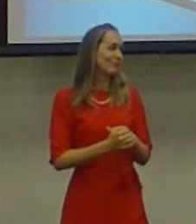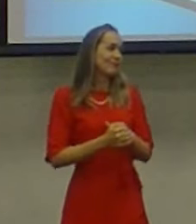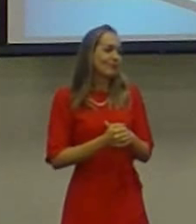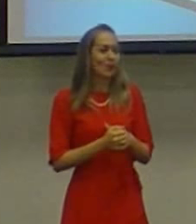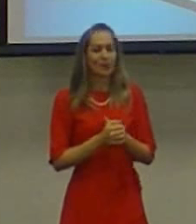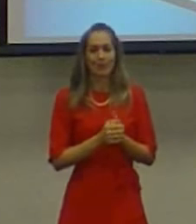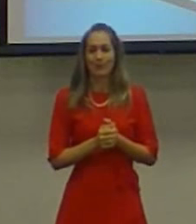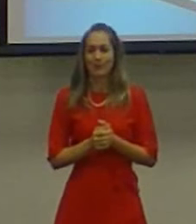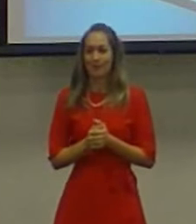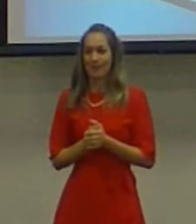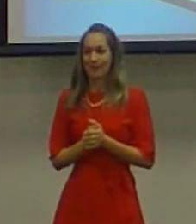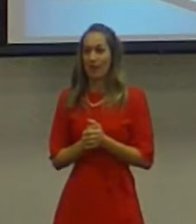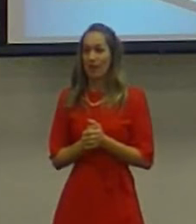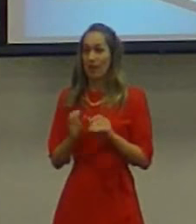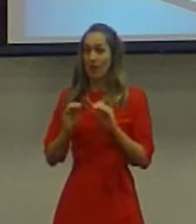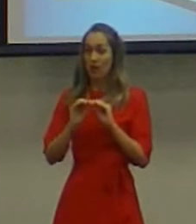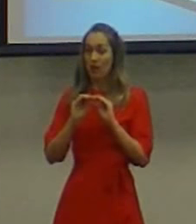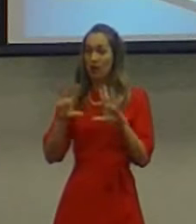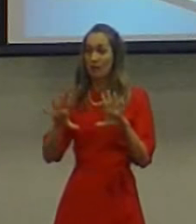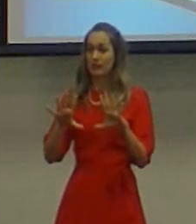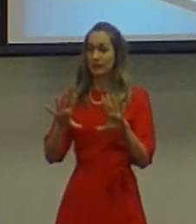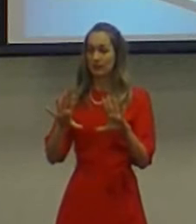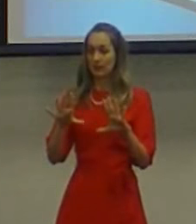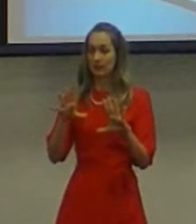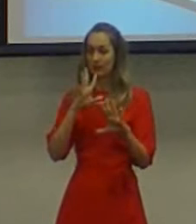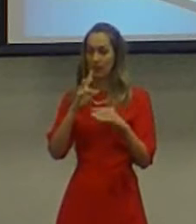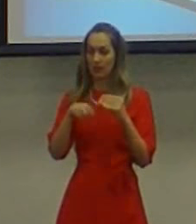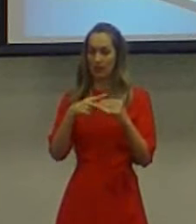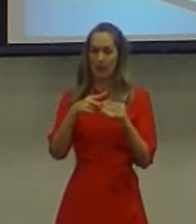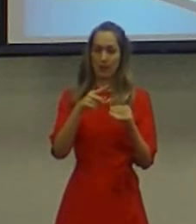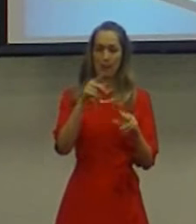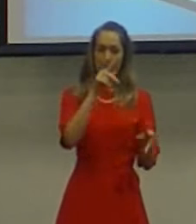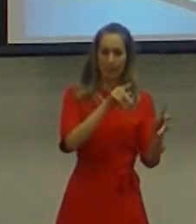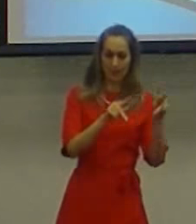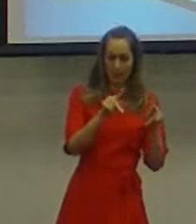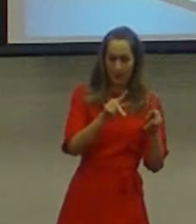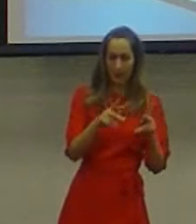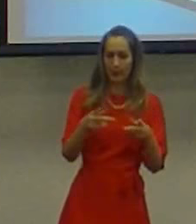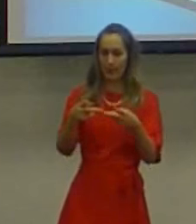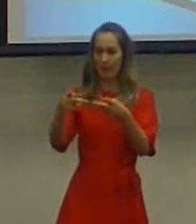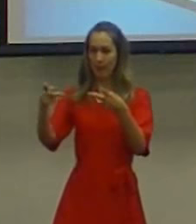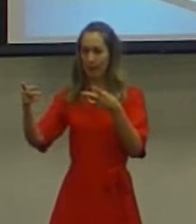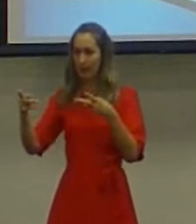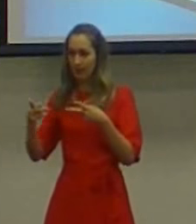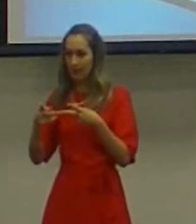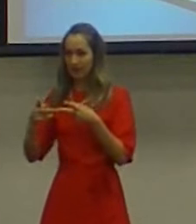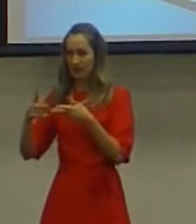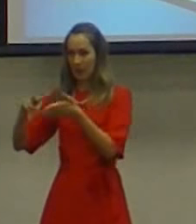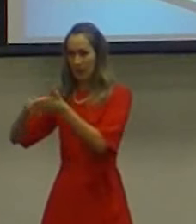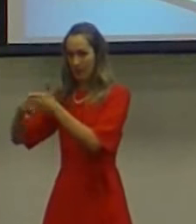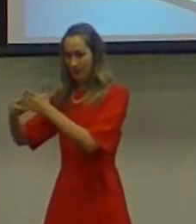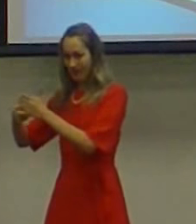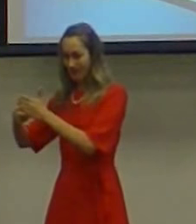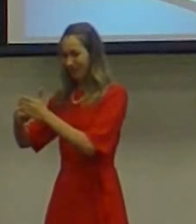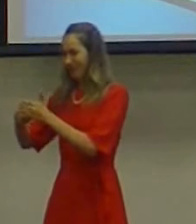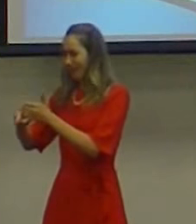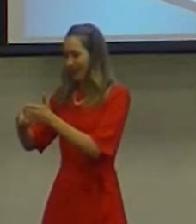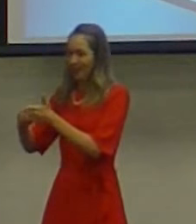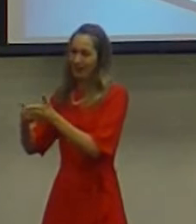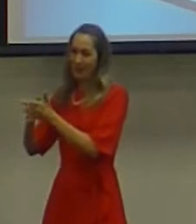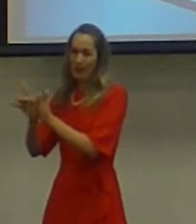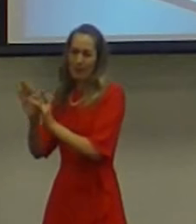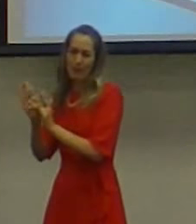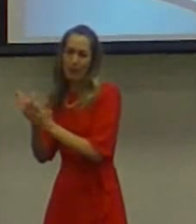so obviously we talk about people, places. So the idea, the purpose, of course, is a biblical mandate why we go.